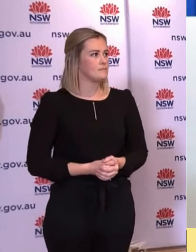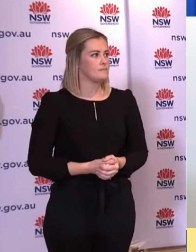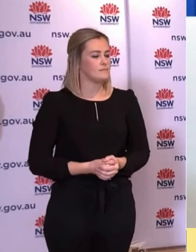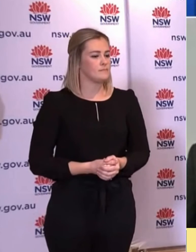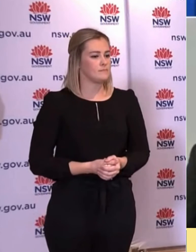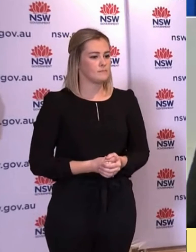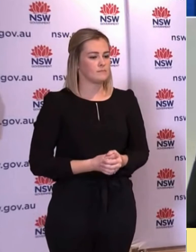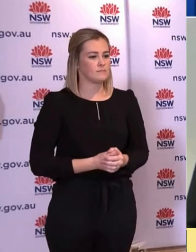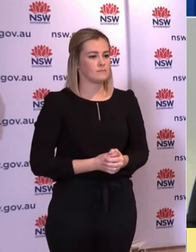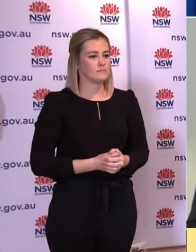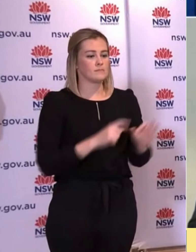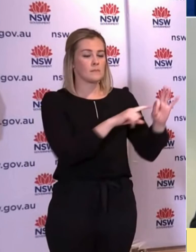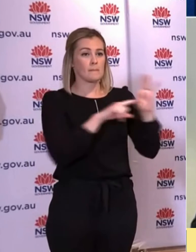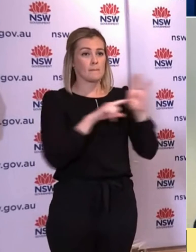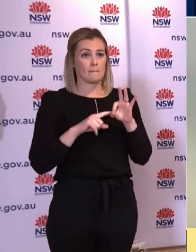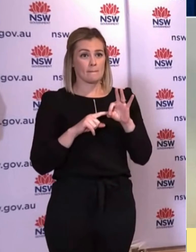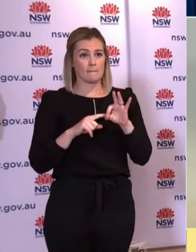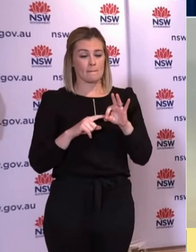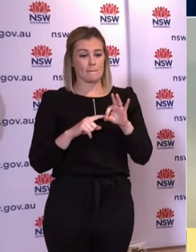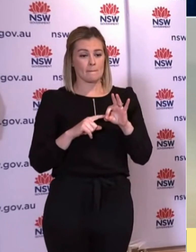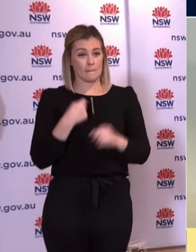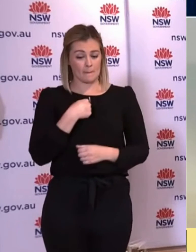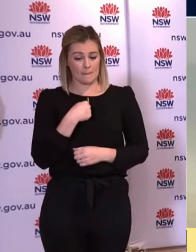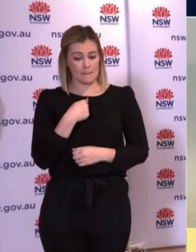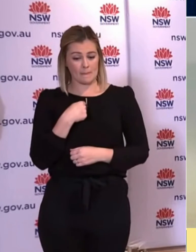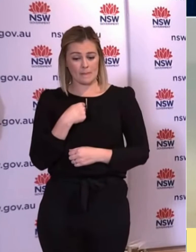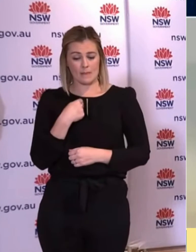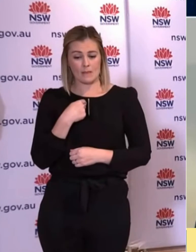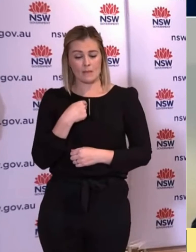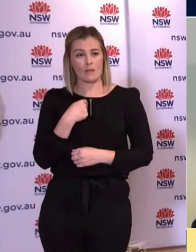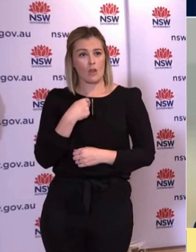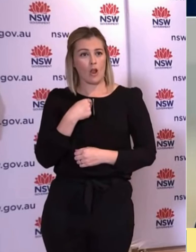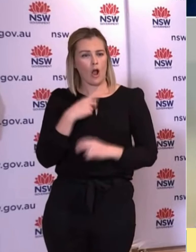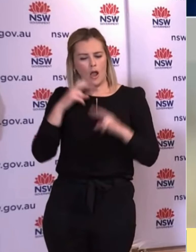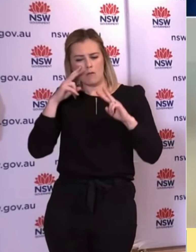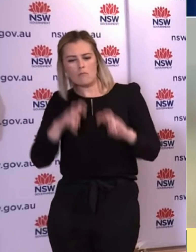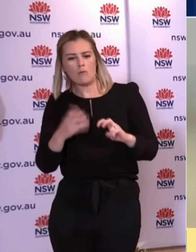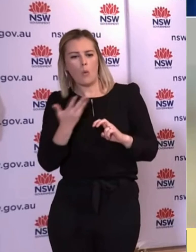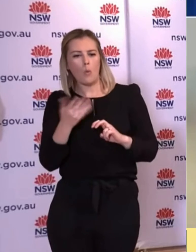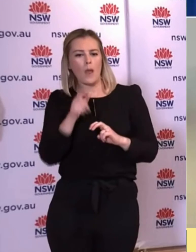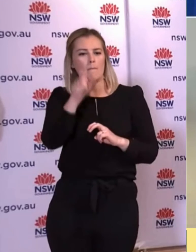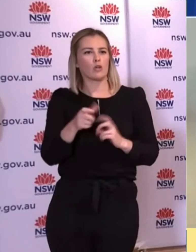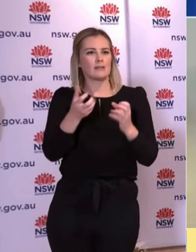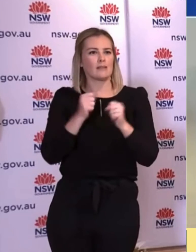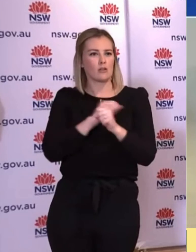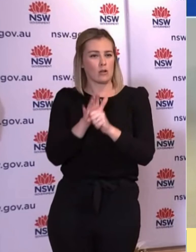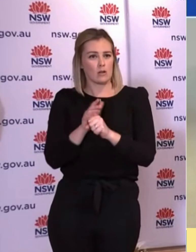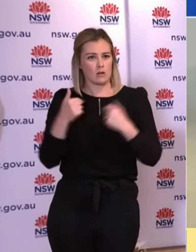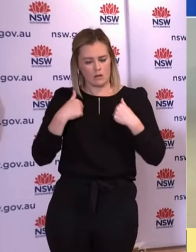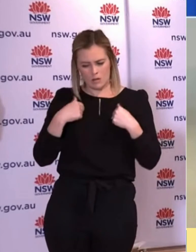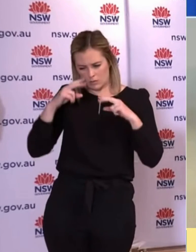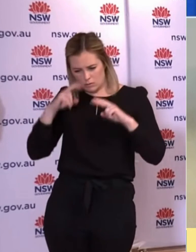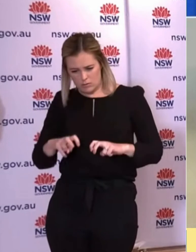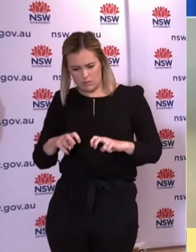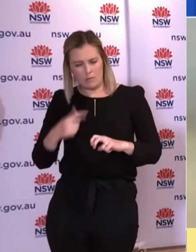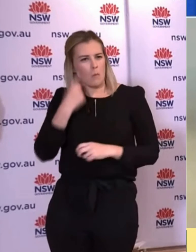one contact tracer to work on one positive case? If I've got COVID, how long does that contact tracer